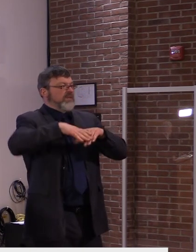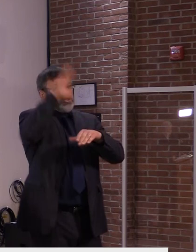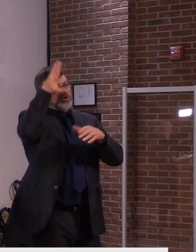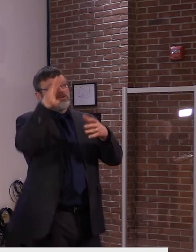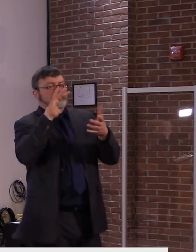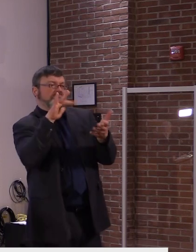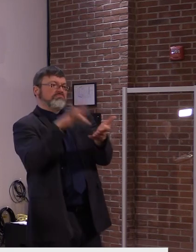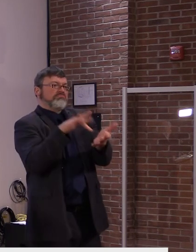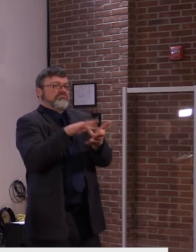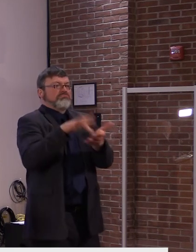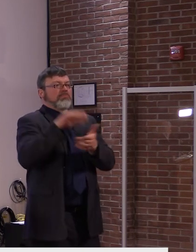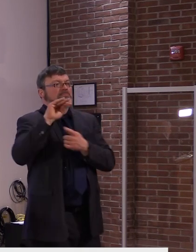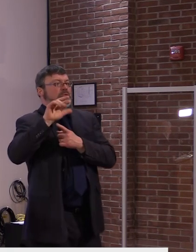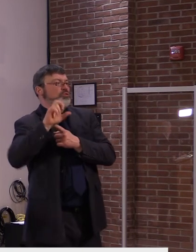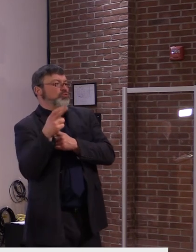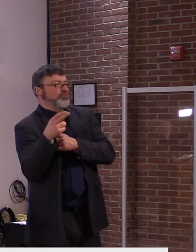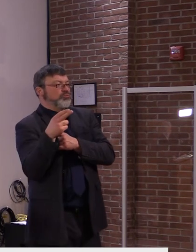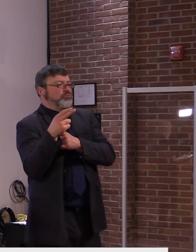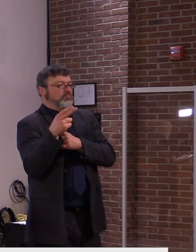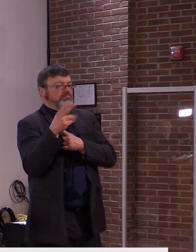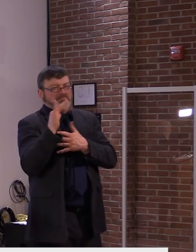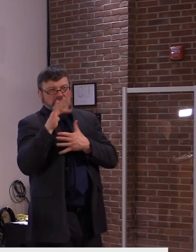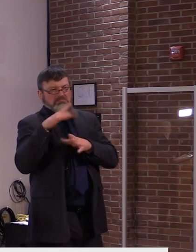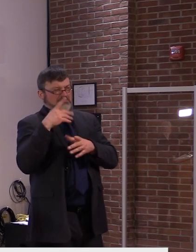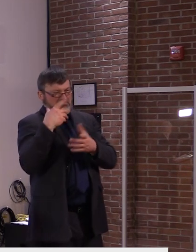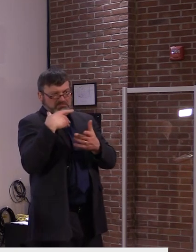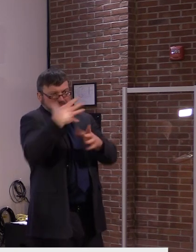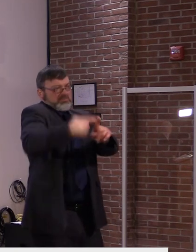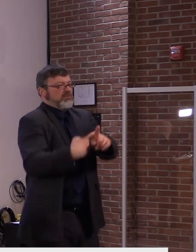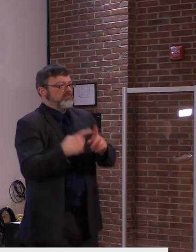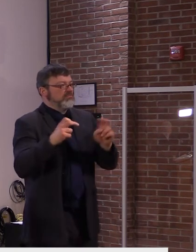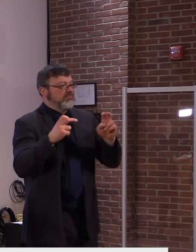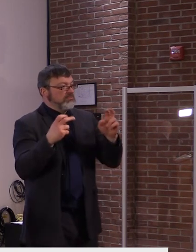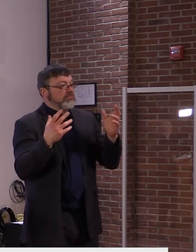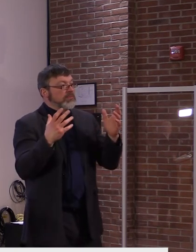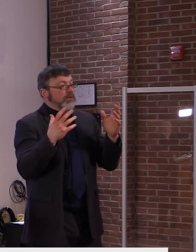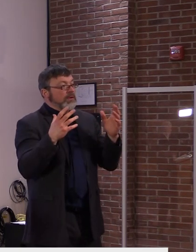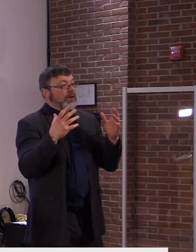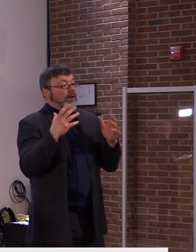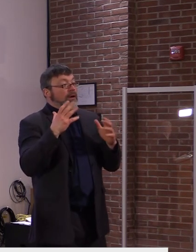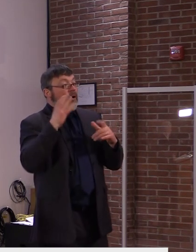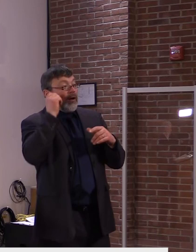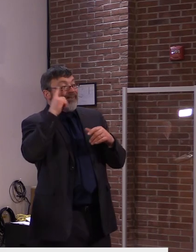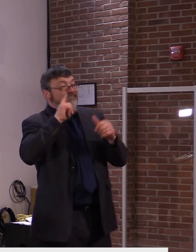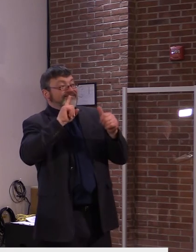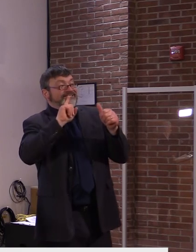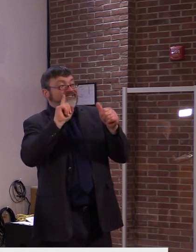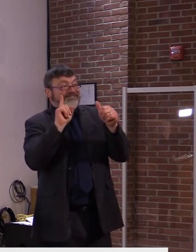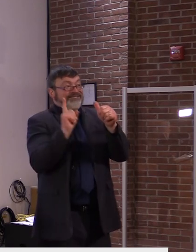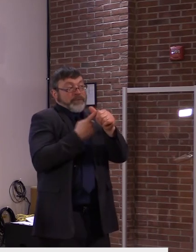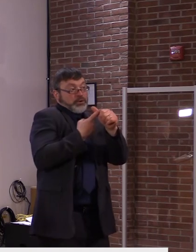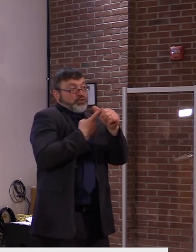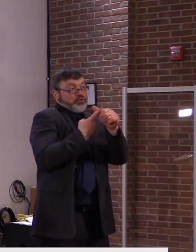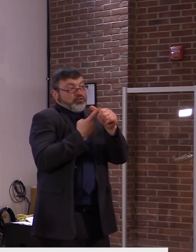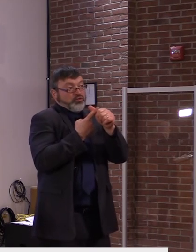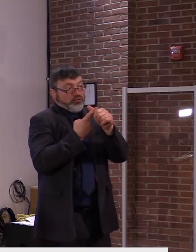think in the beginning of March, you'll start seeing a switch to the next age band, which is the 65 plus. Given